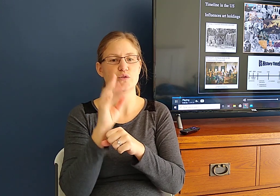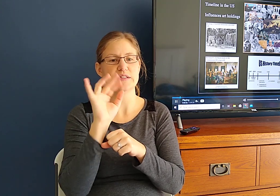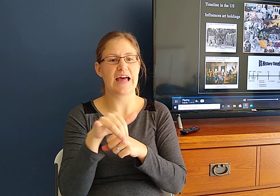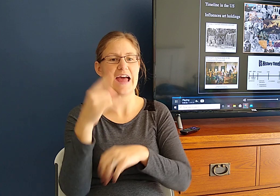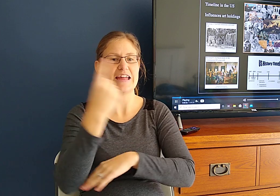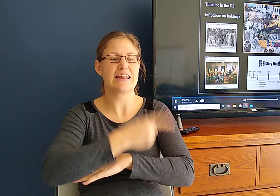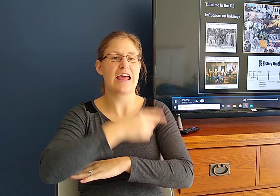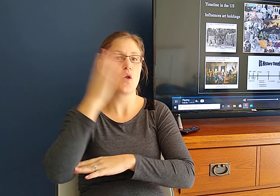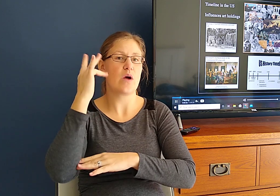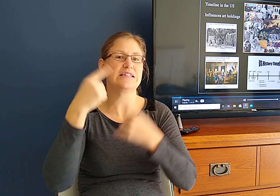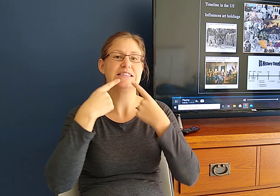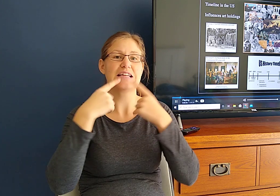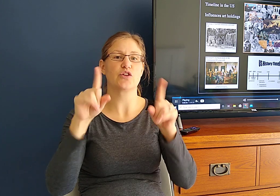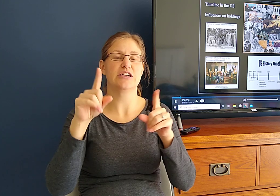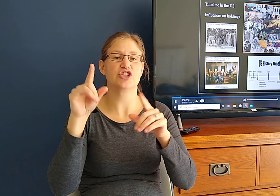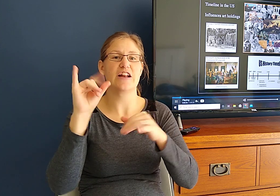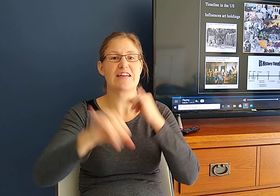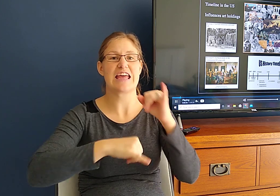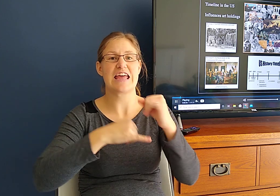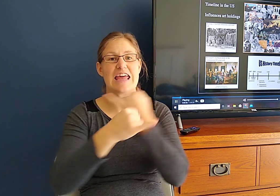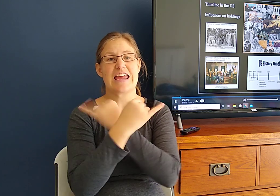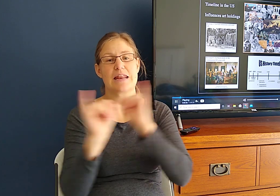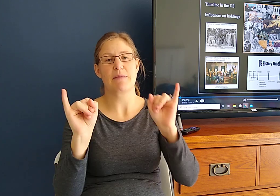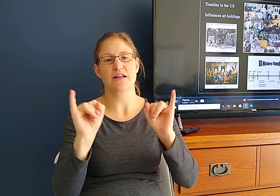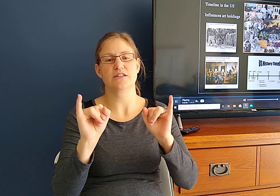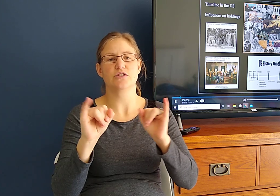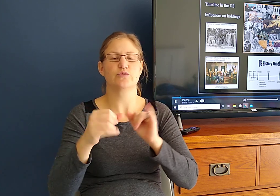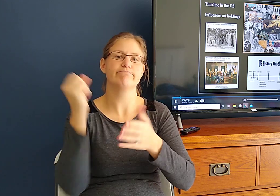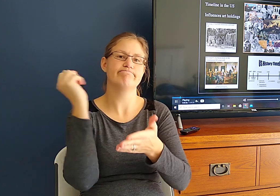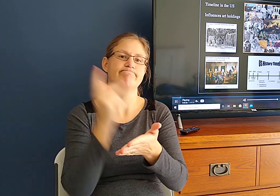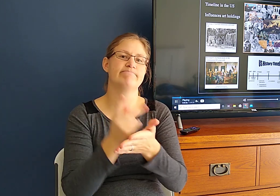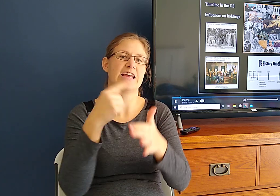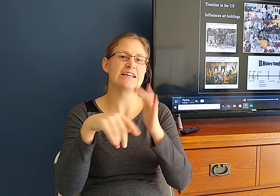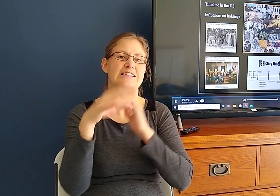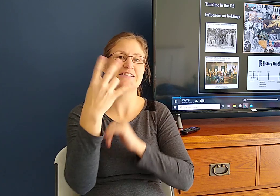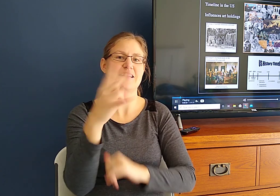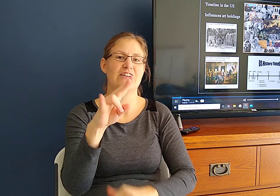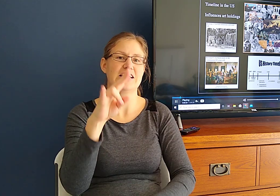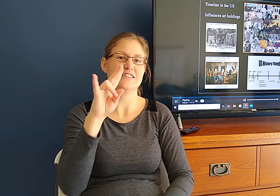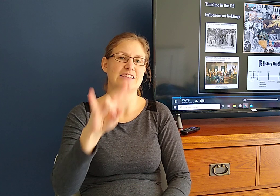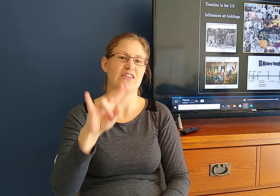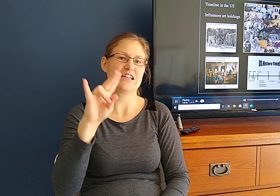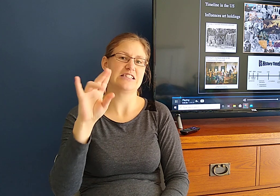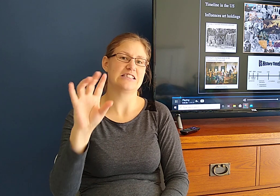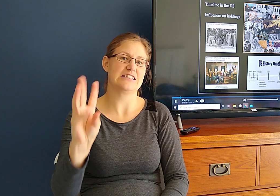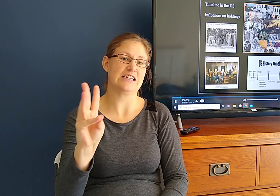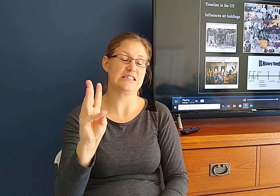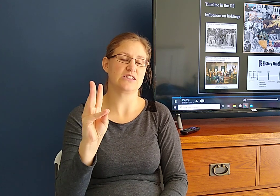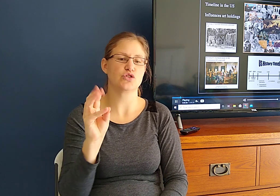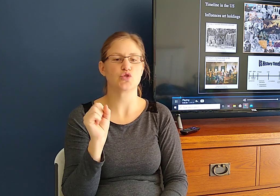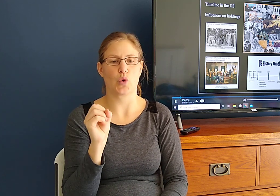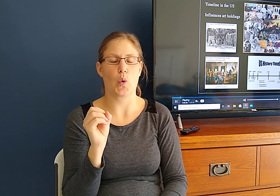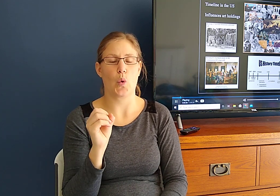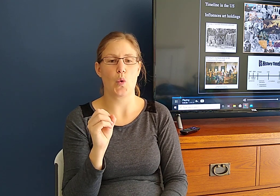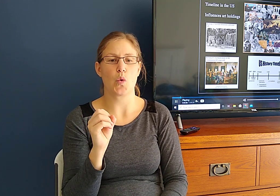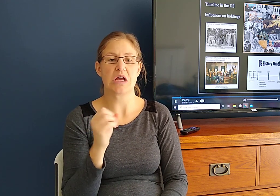of Independence was ratified in 1776. So it's fitting that the U.S. would have art holdings